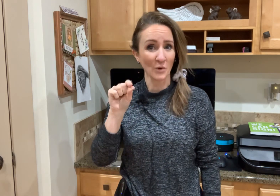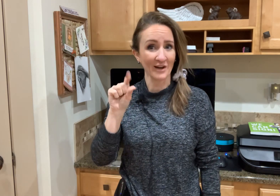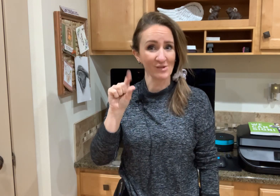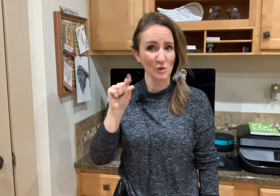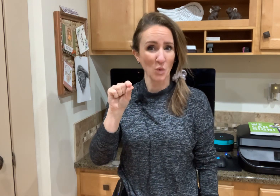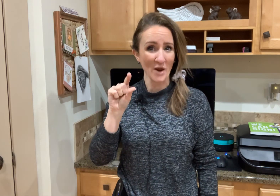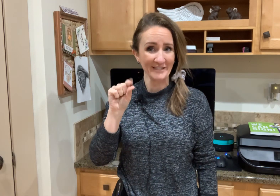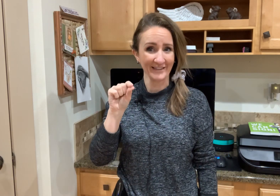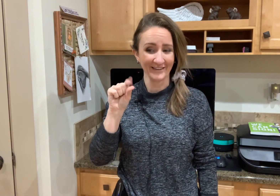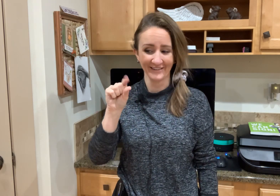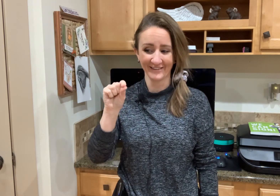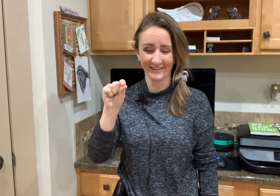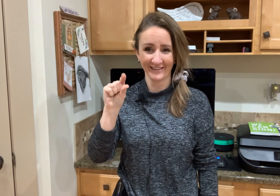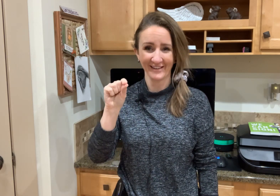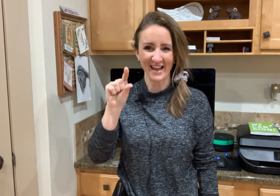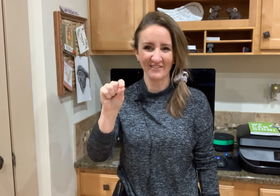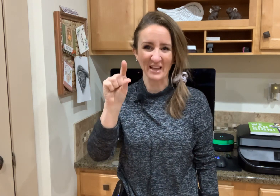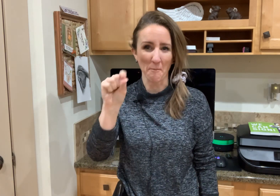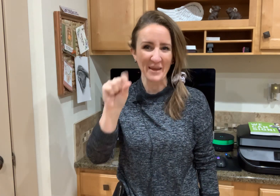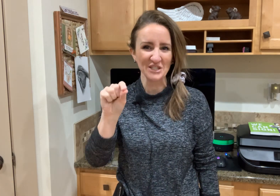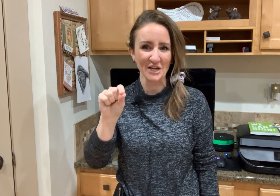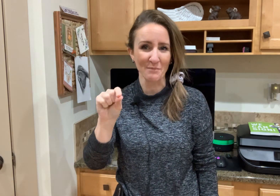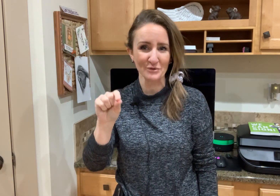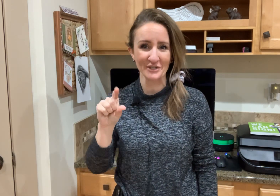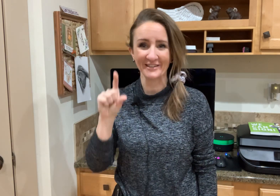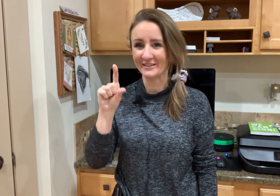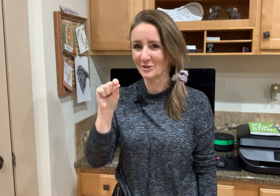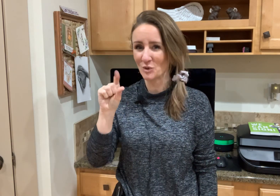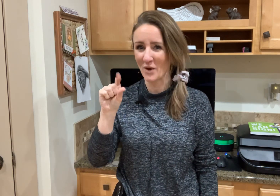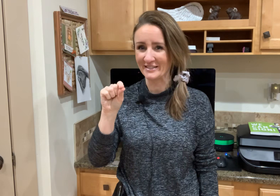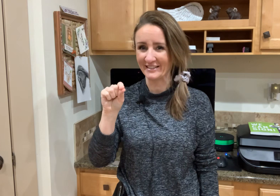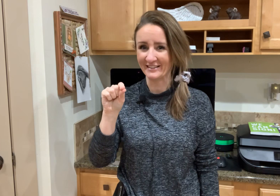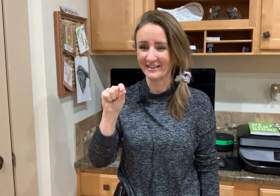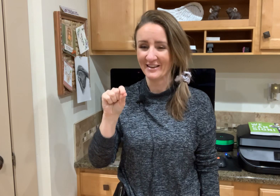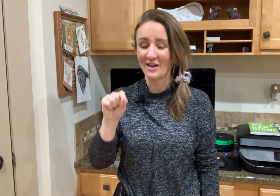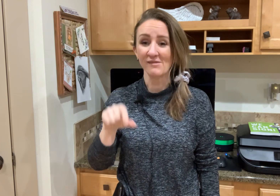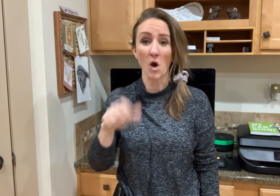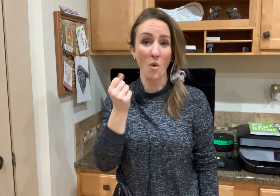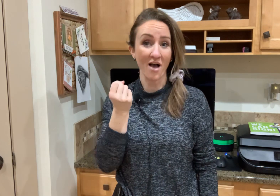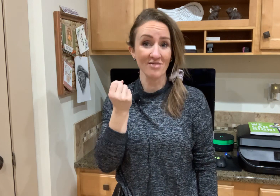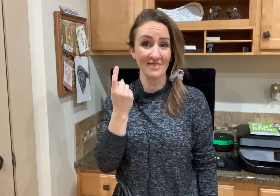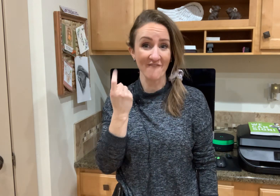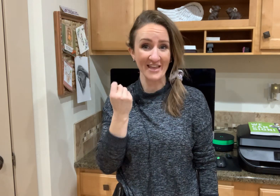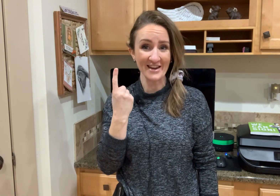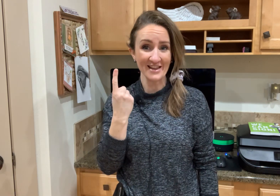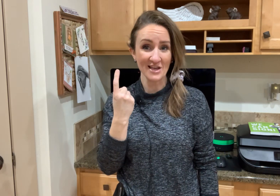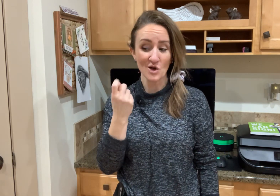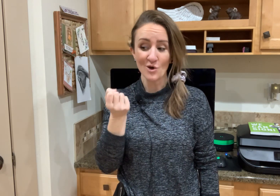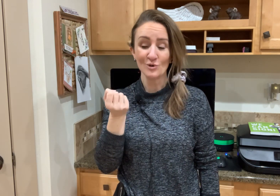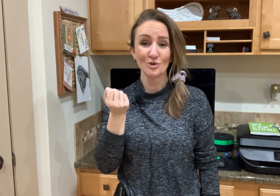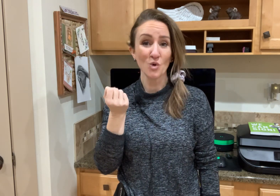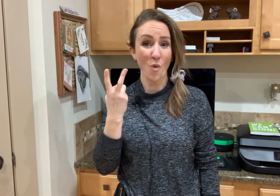is 20. It's kind of like a pinching motion. 20. So 11,